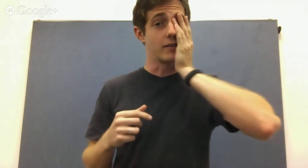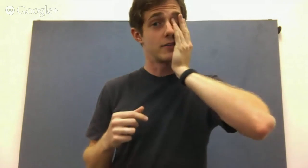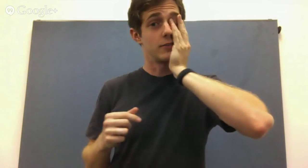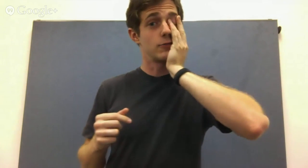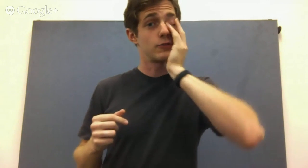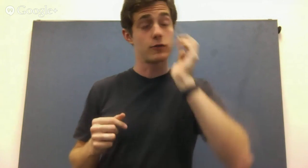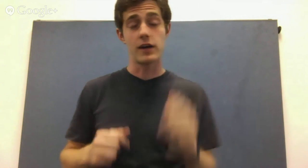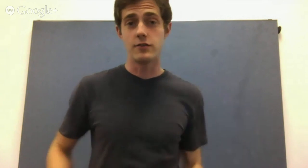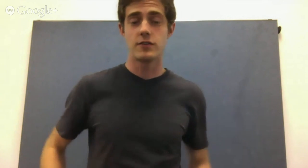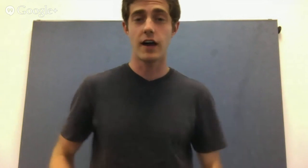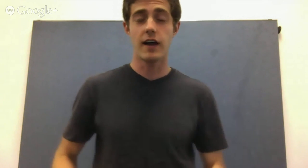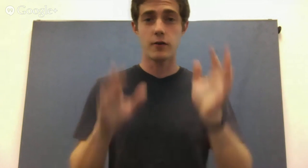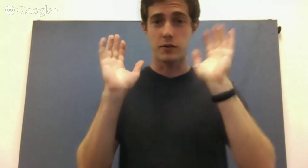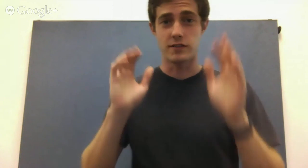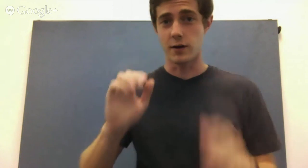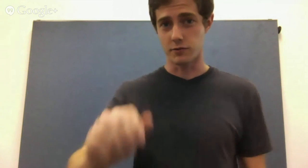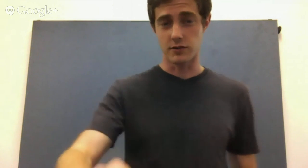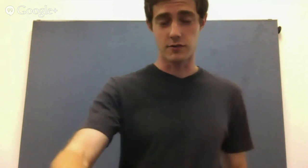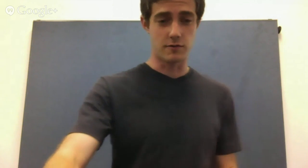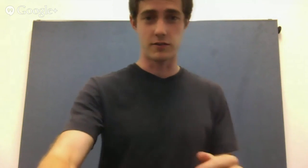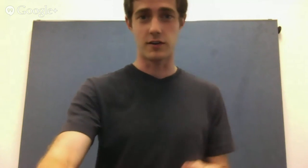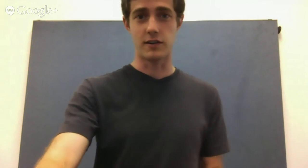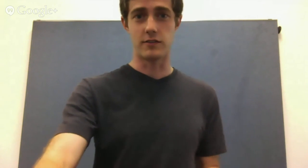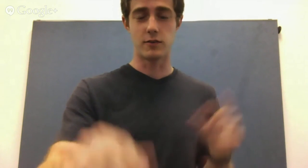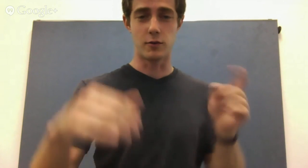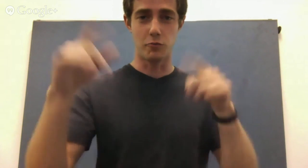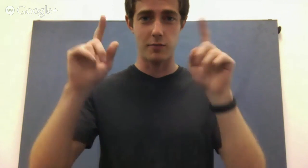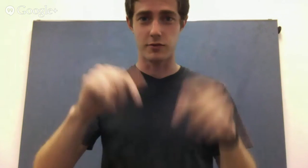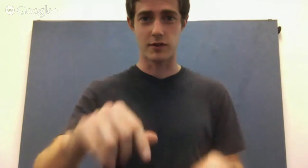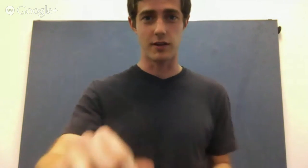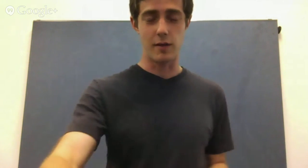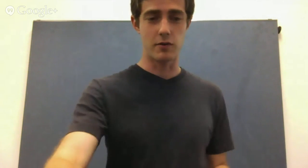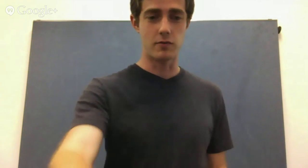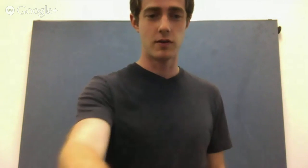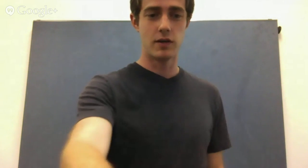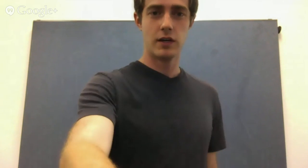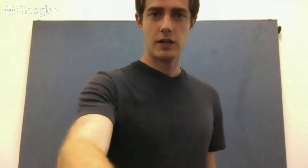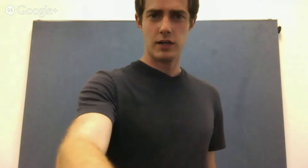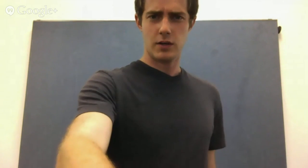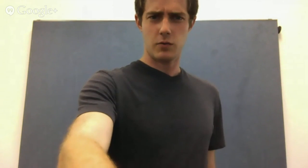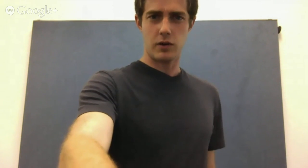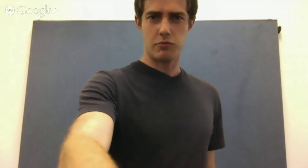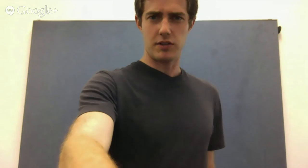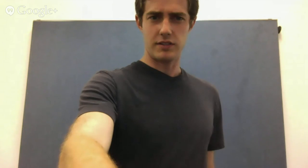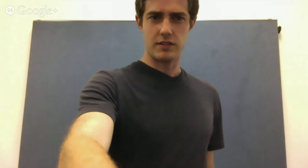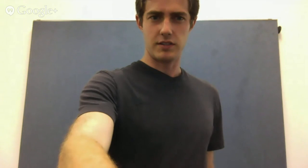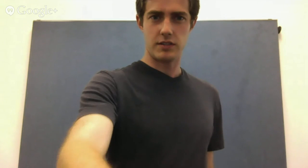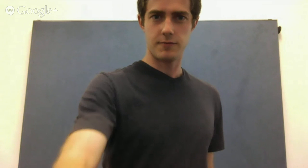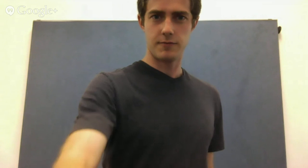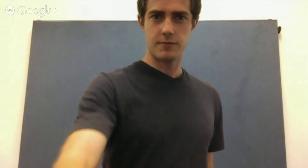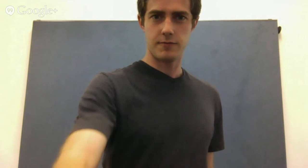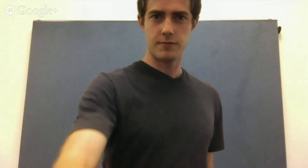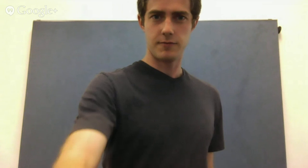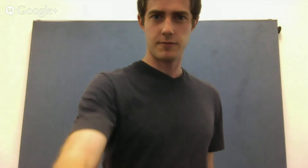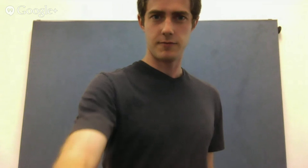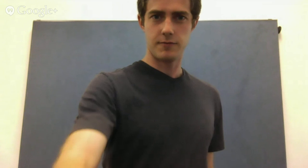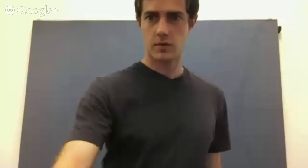This is strange. I don't know what the time signature of the song is, so the pops are going to have to weird places.